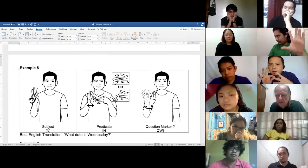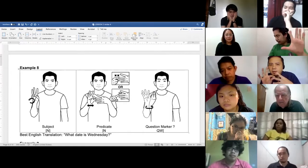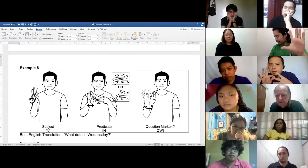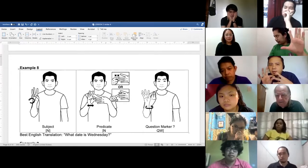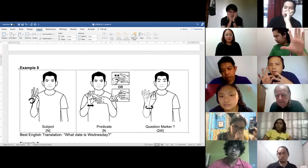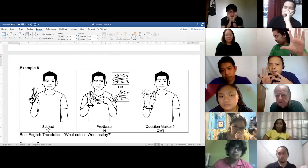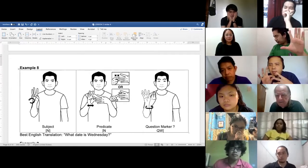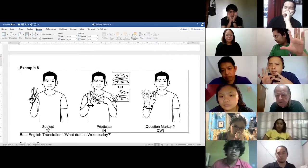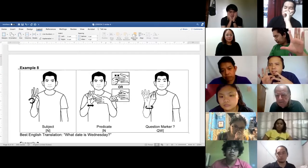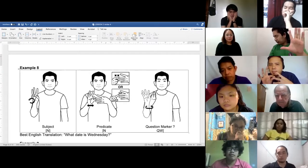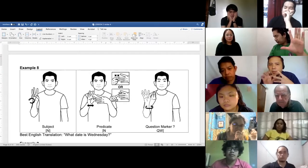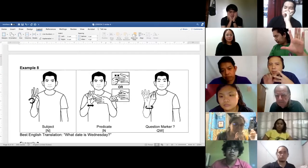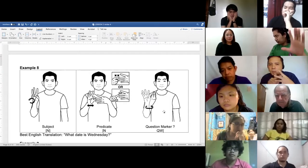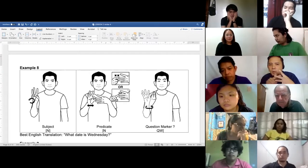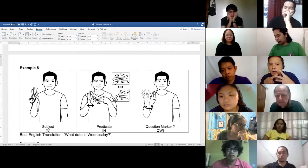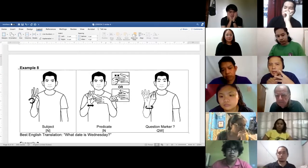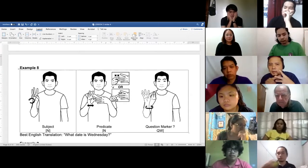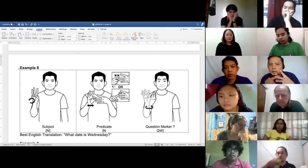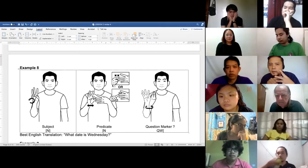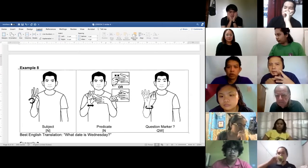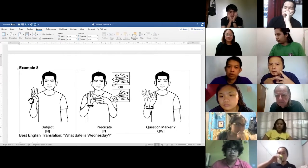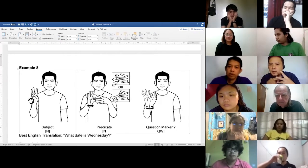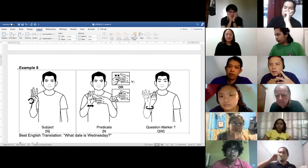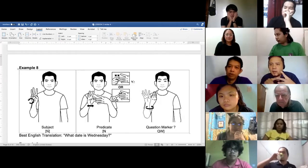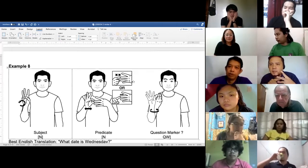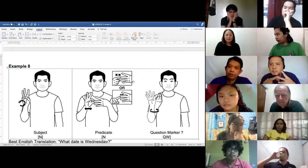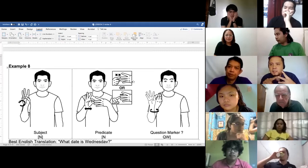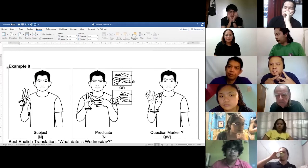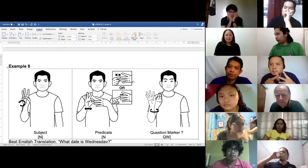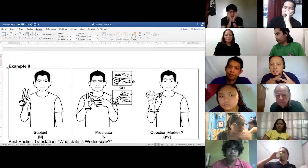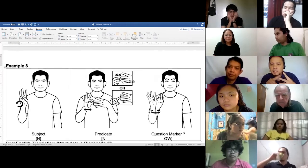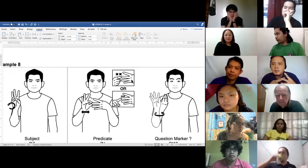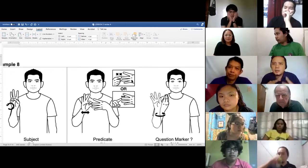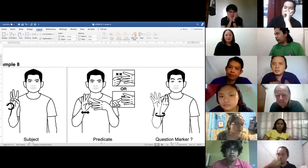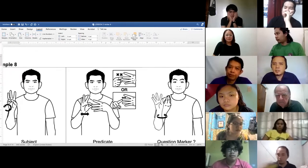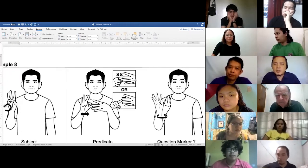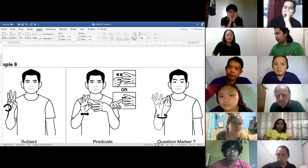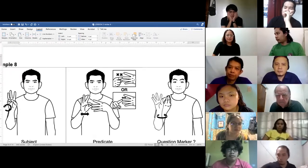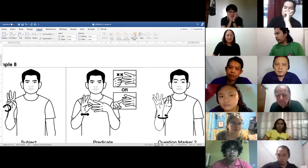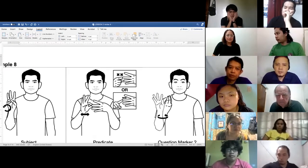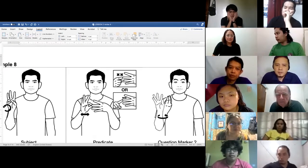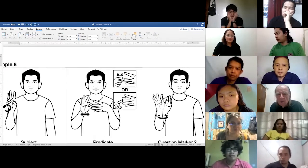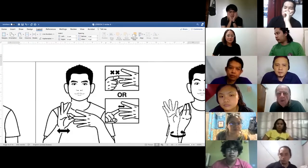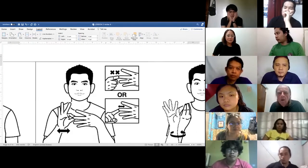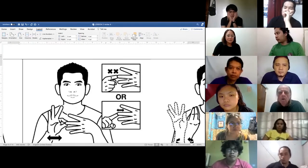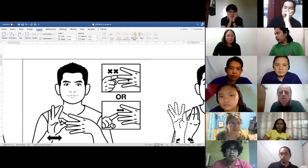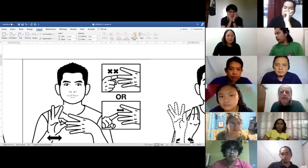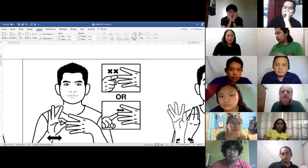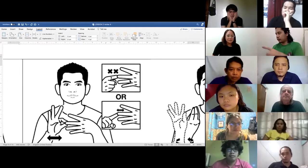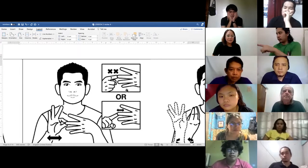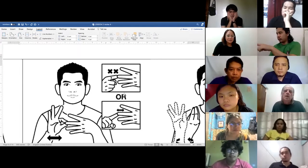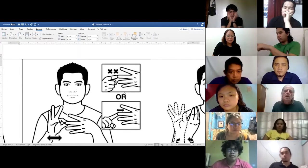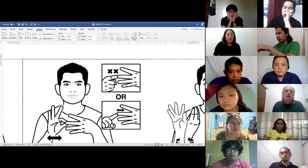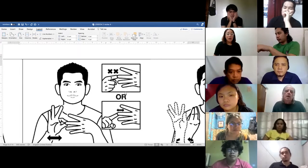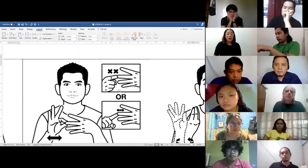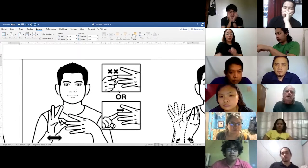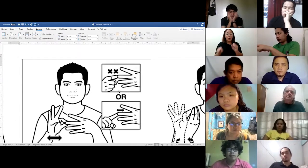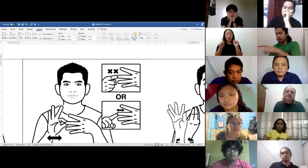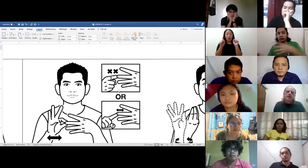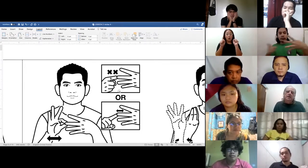in the main example and then 1 as the alternative. Okay. All right. I